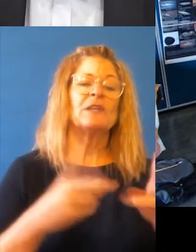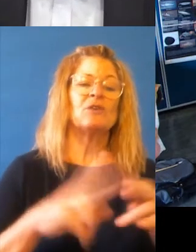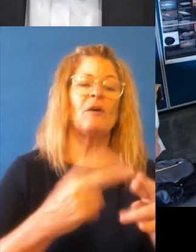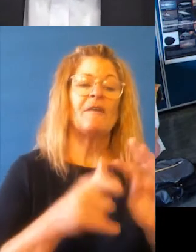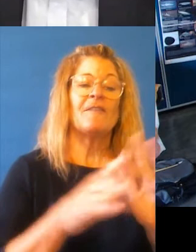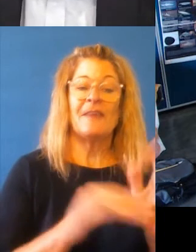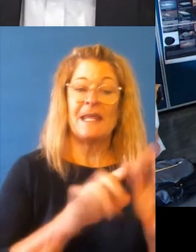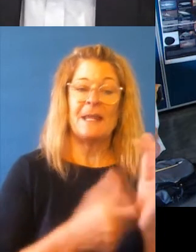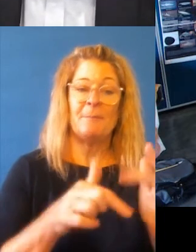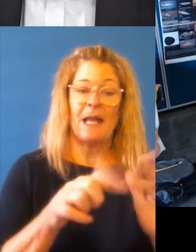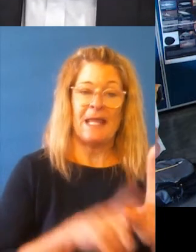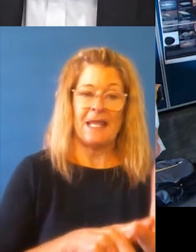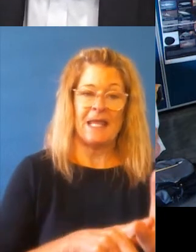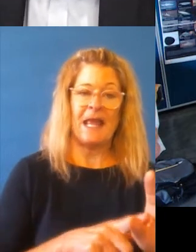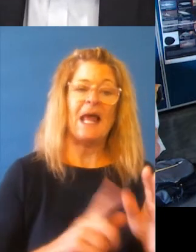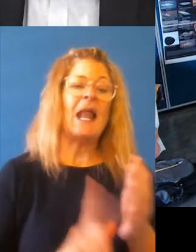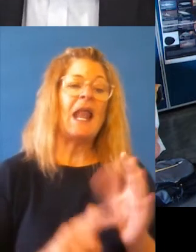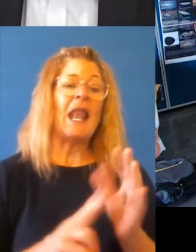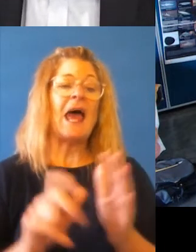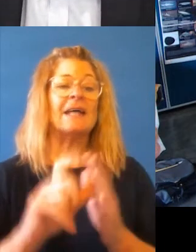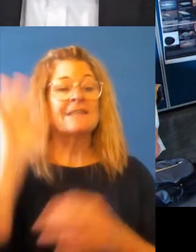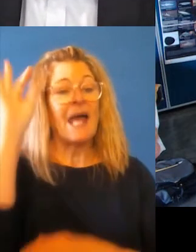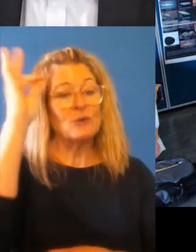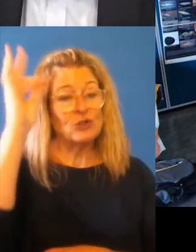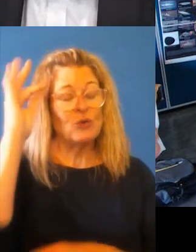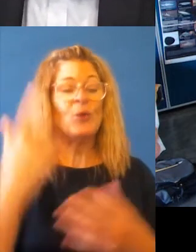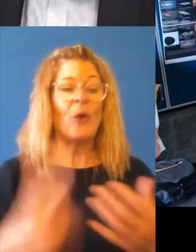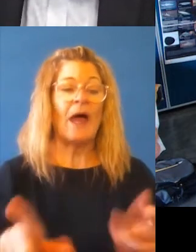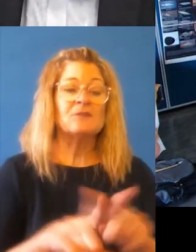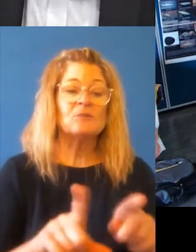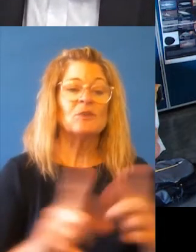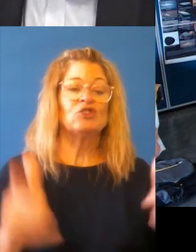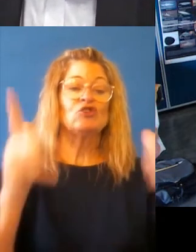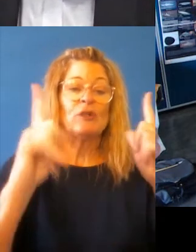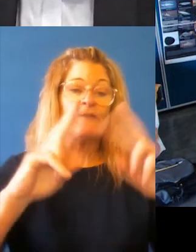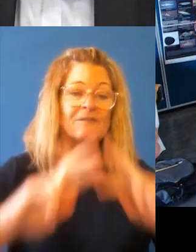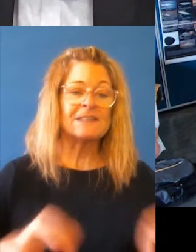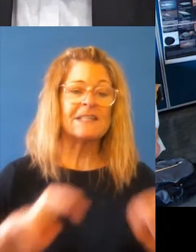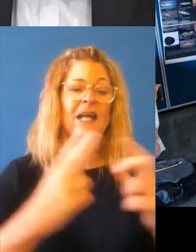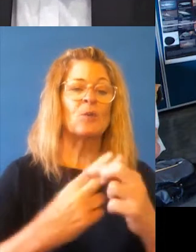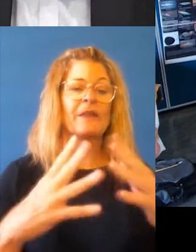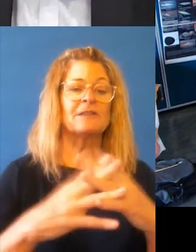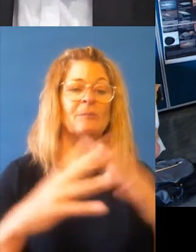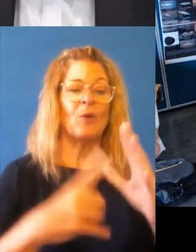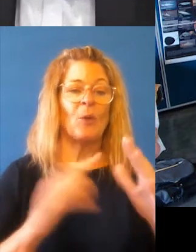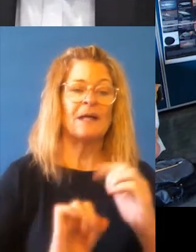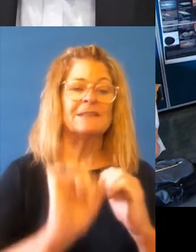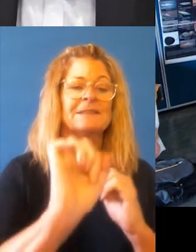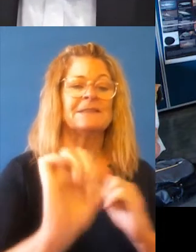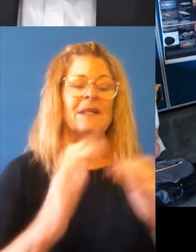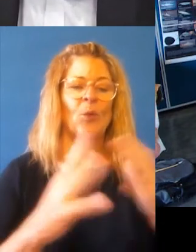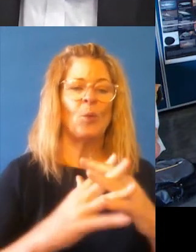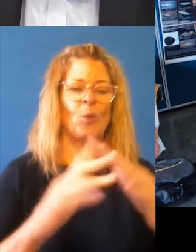powerful Kimberley Land Council, as well as Chief Investigator with WA's Lilil